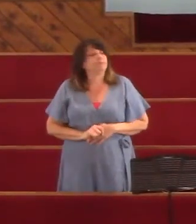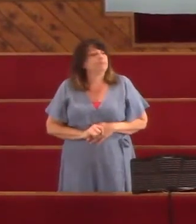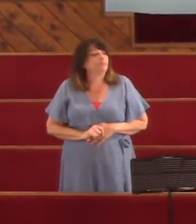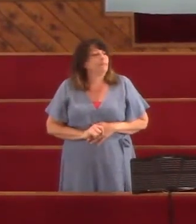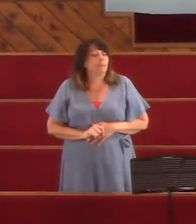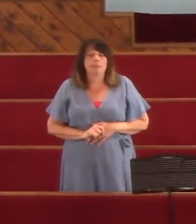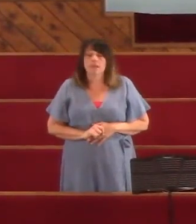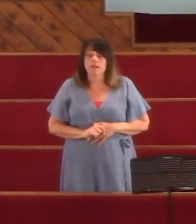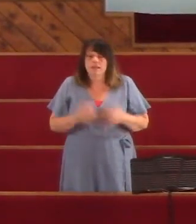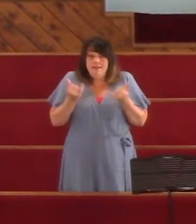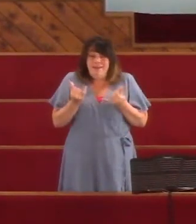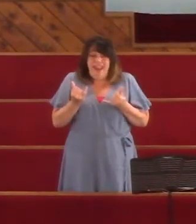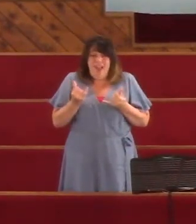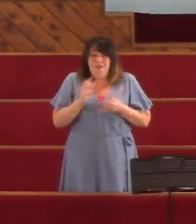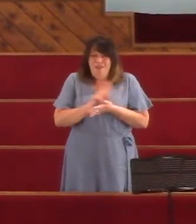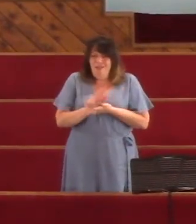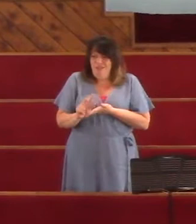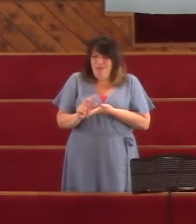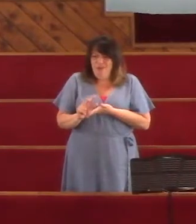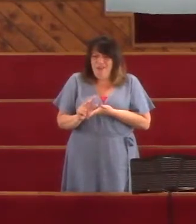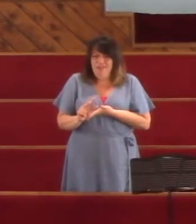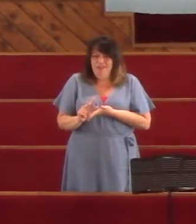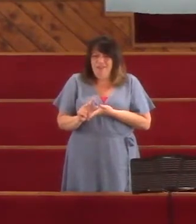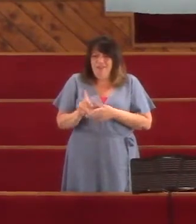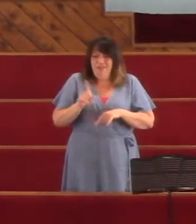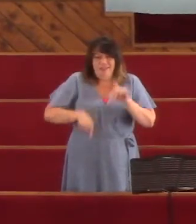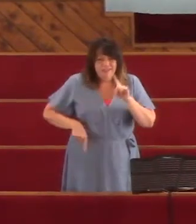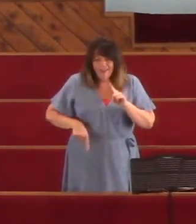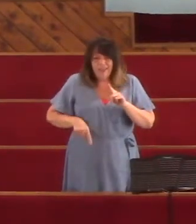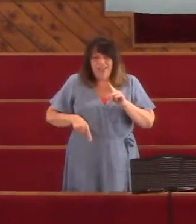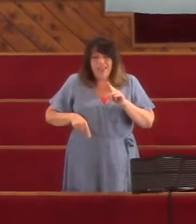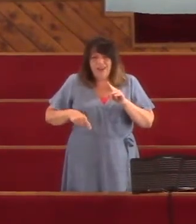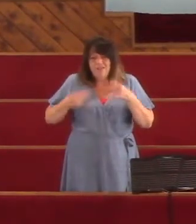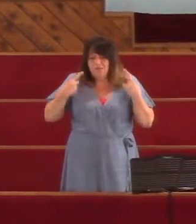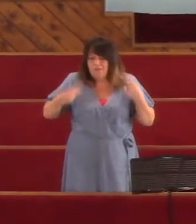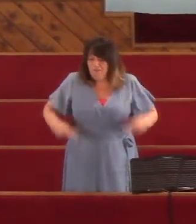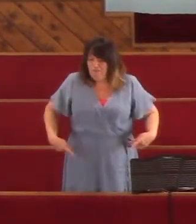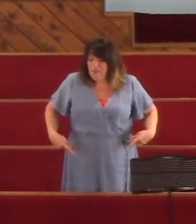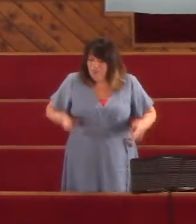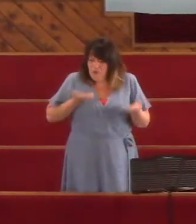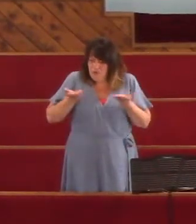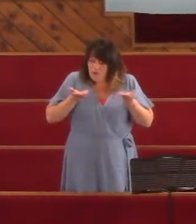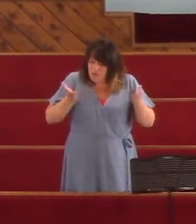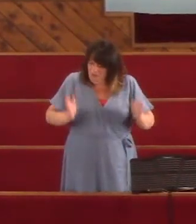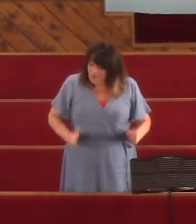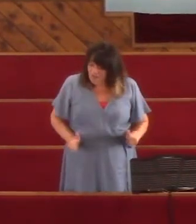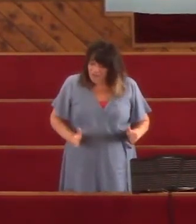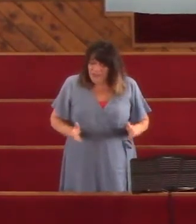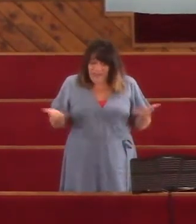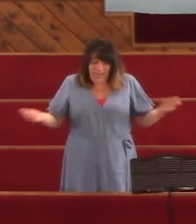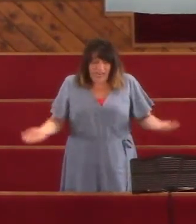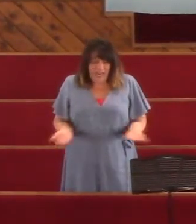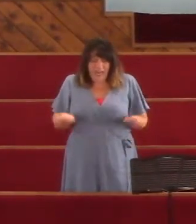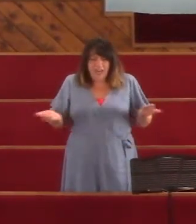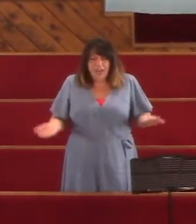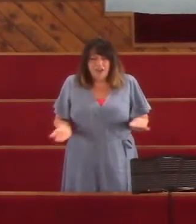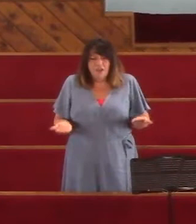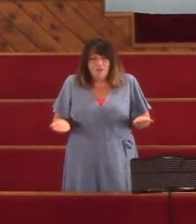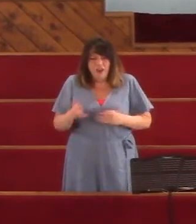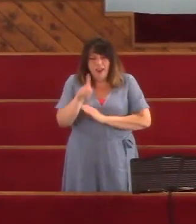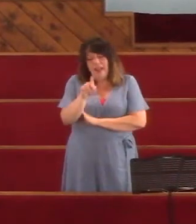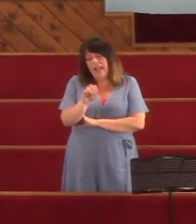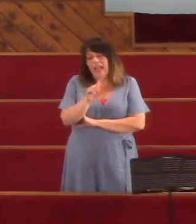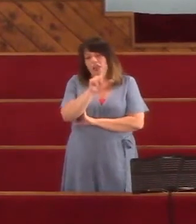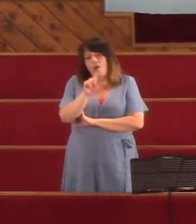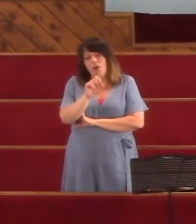some 3 weeks since we've been able to have a physical service here at Kellogg a church. And I thought of